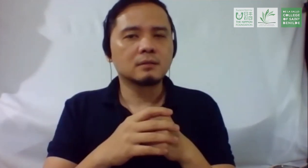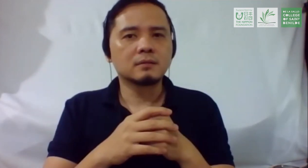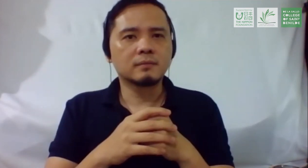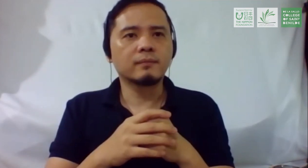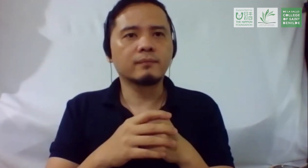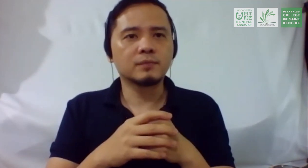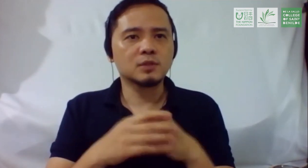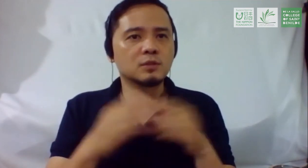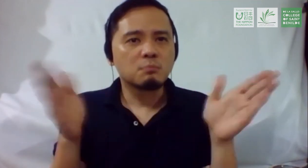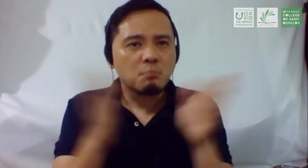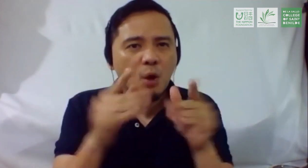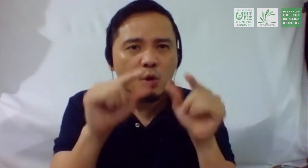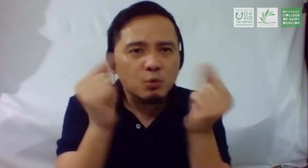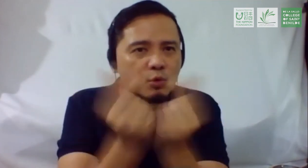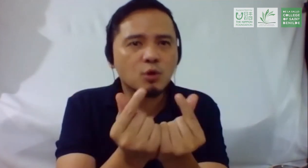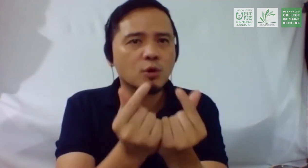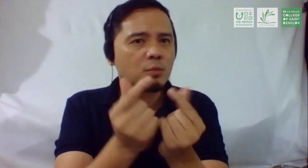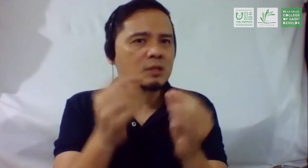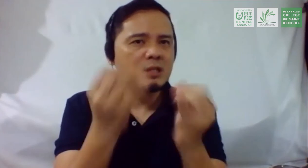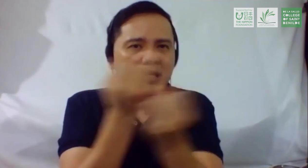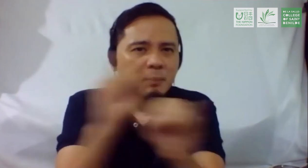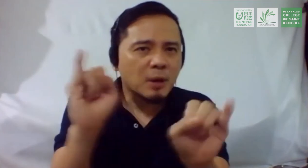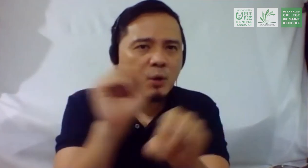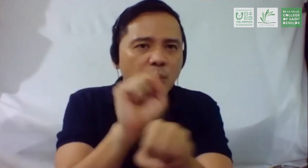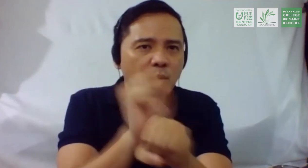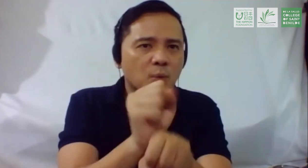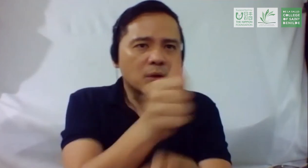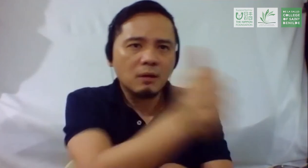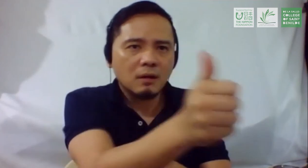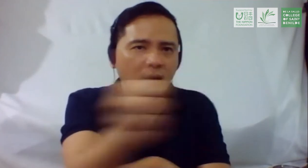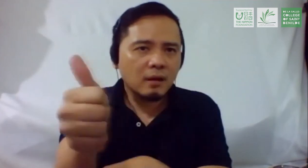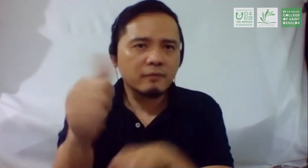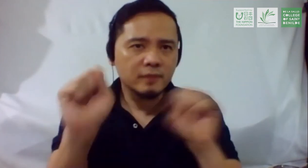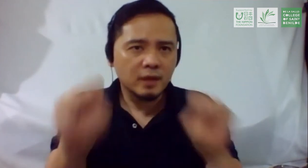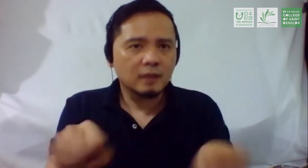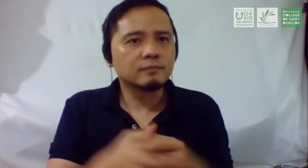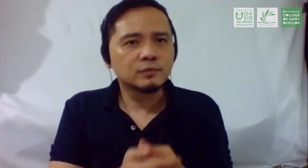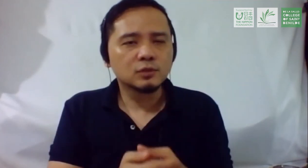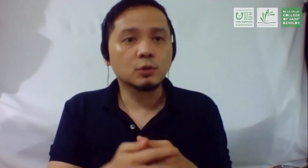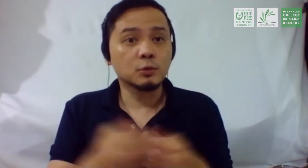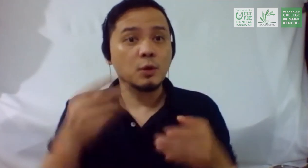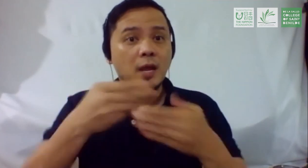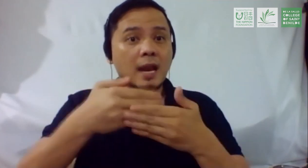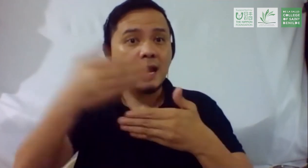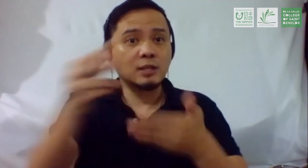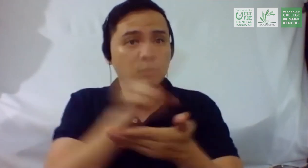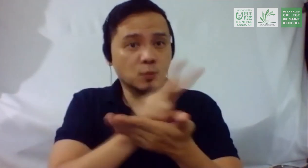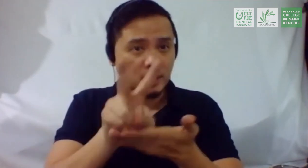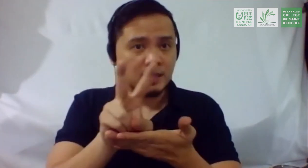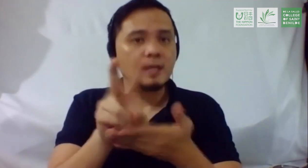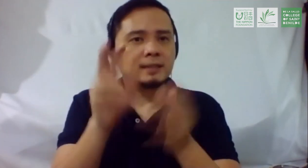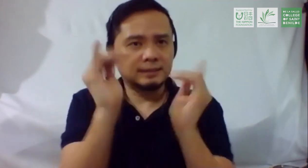things like that. Yeah, okay, so let's meet next week, Wednesday and Thursday.